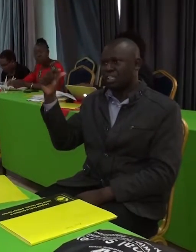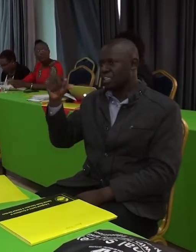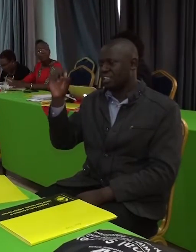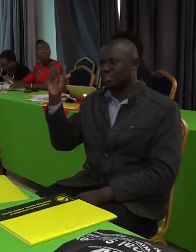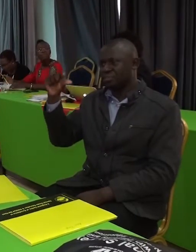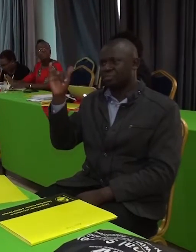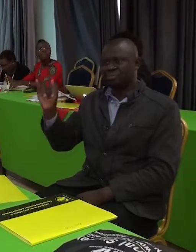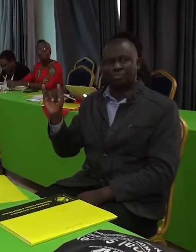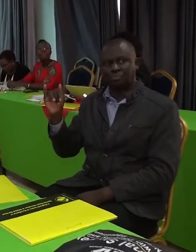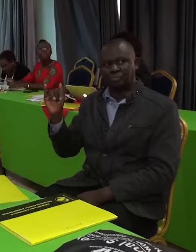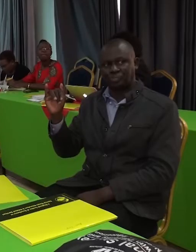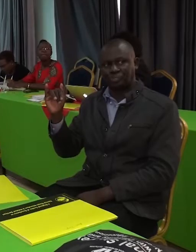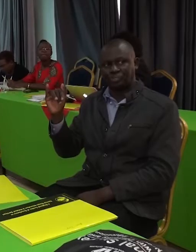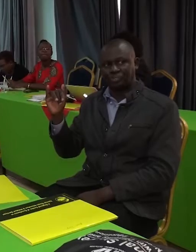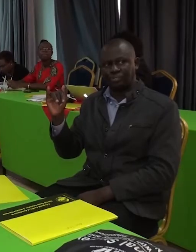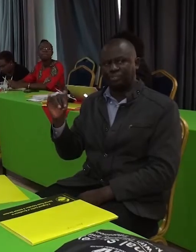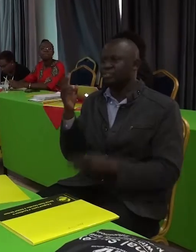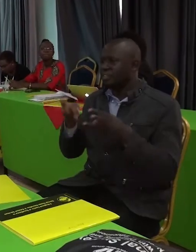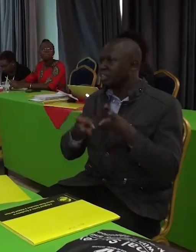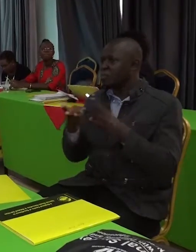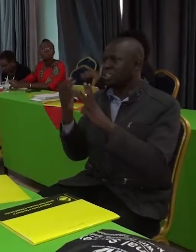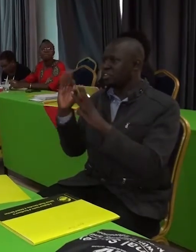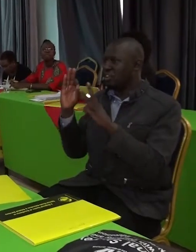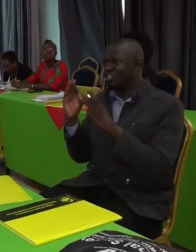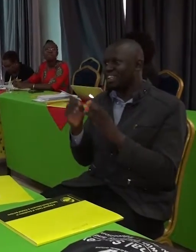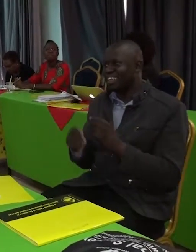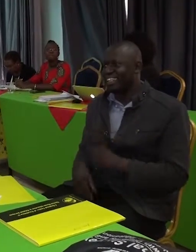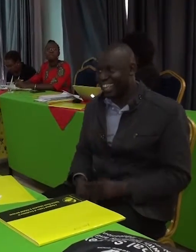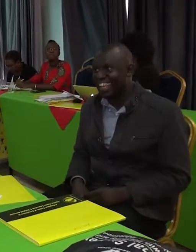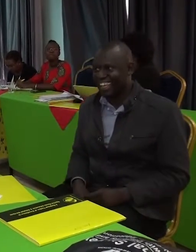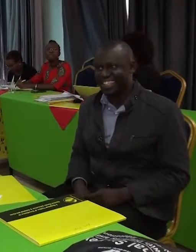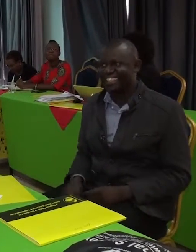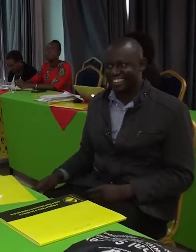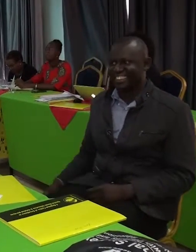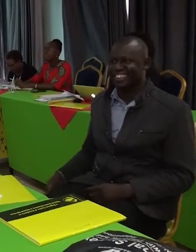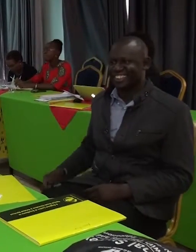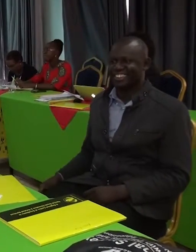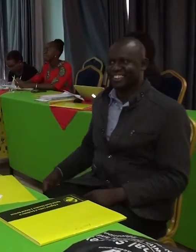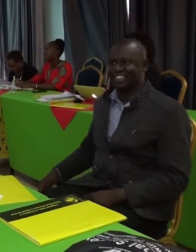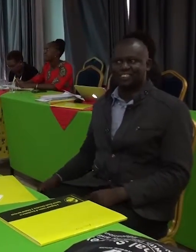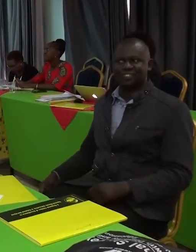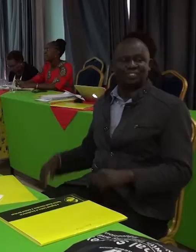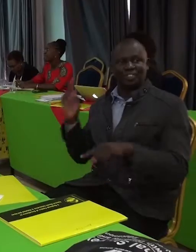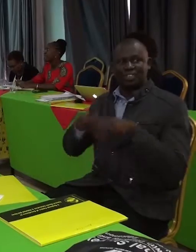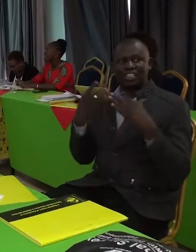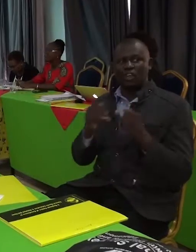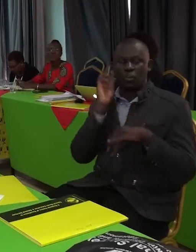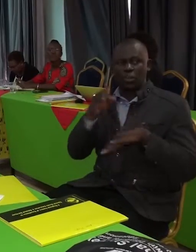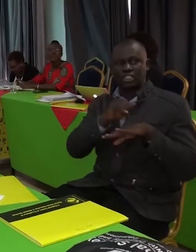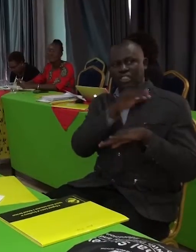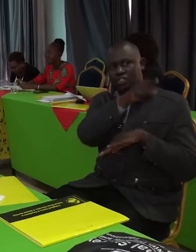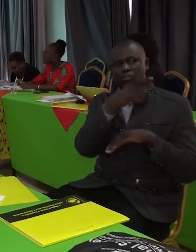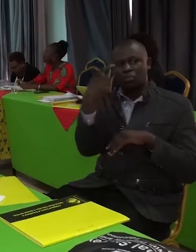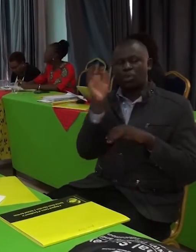strategies of delivering. Yes. The content to Yes. learners with disabilities. Now I'll send you to go and look at those